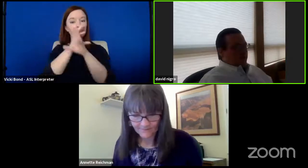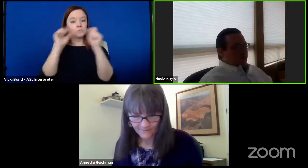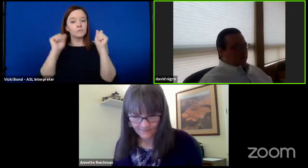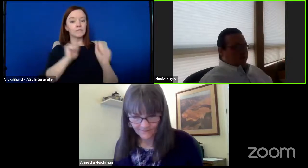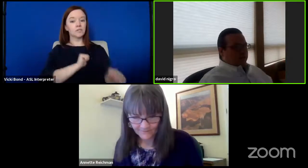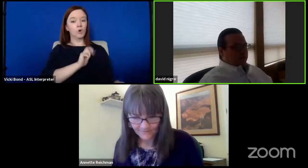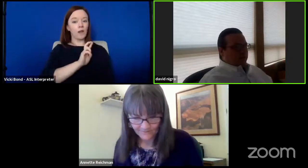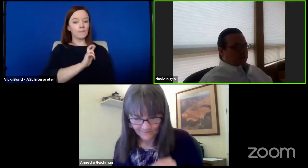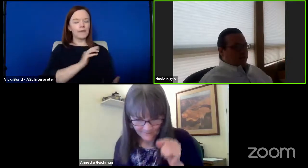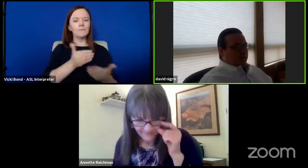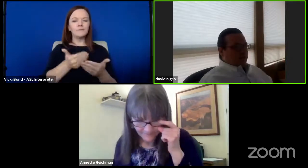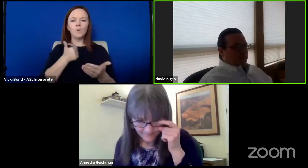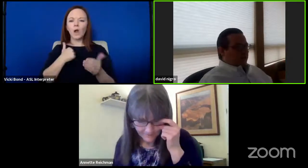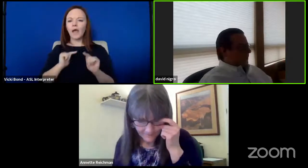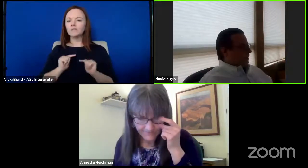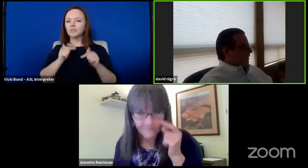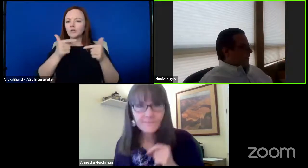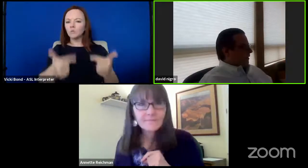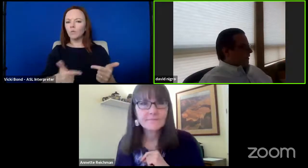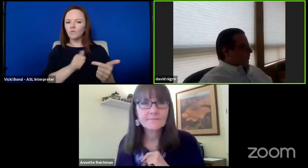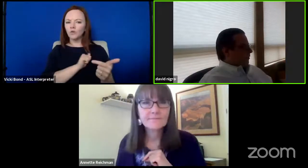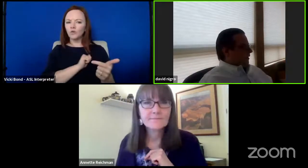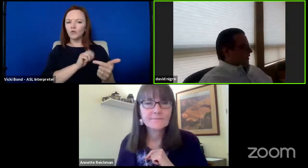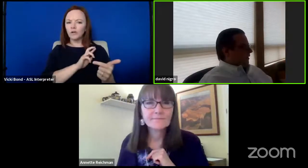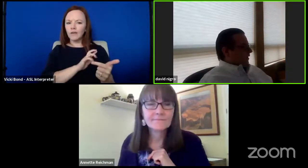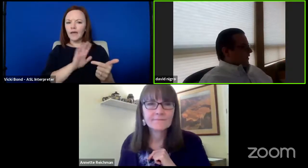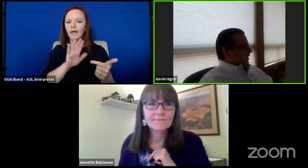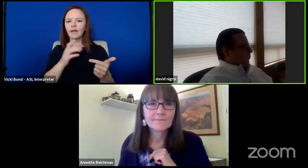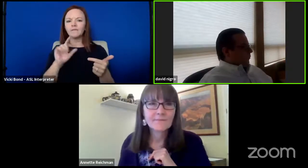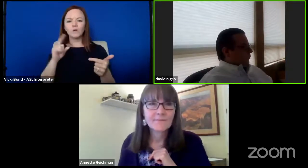Reichman. And before I turn over to you, Superintendent Reichman, I know